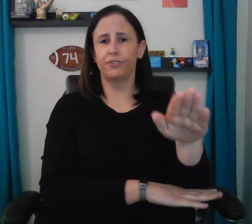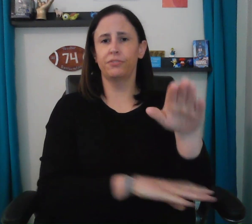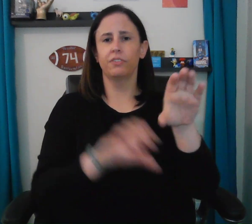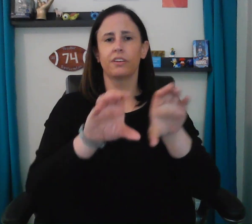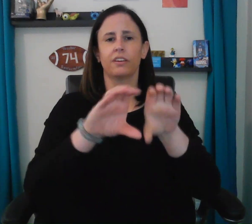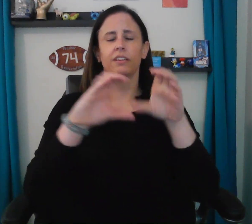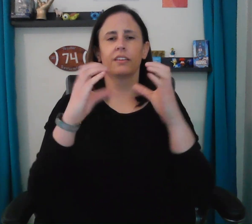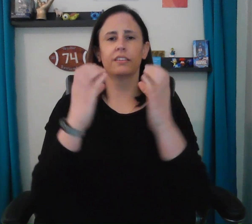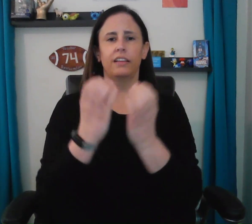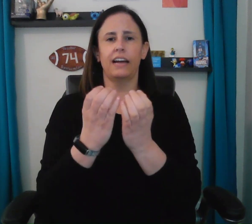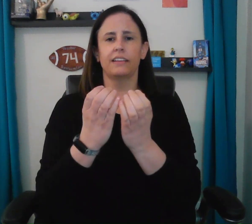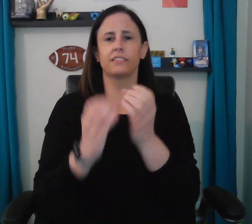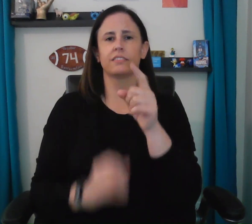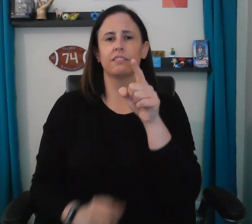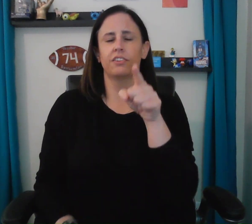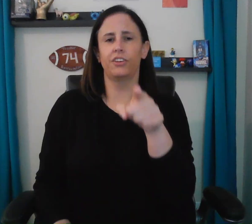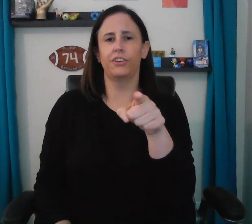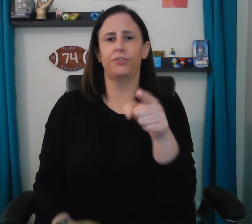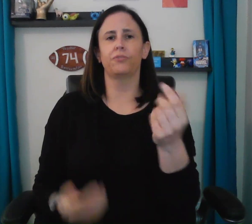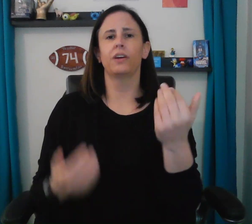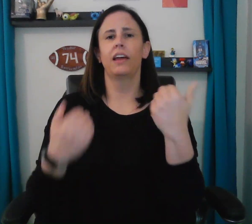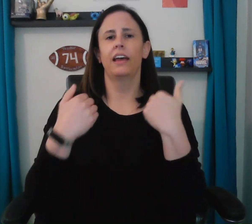afternoon, class, you